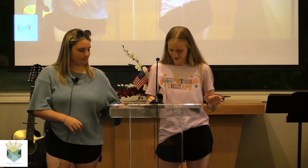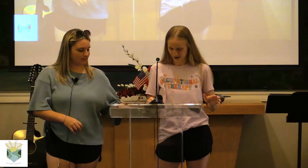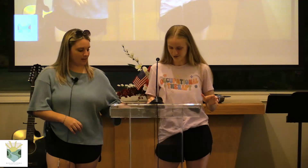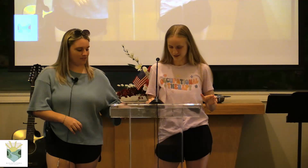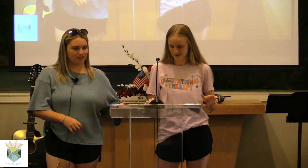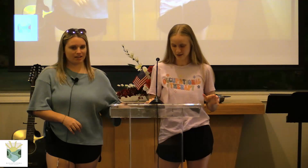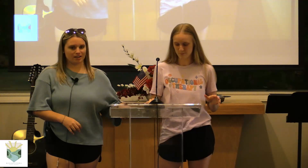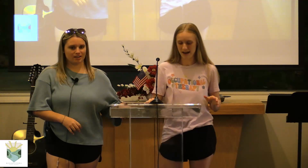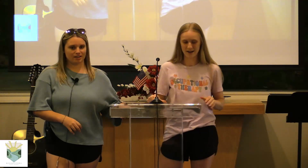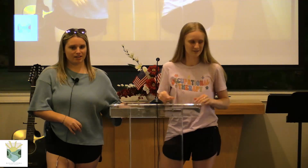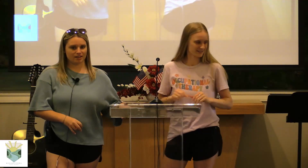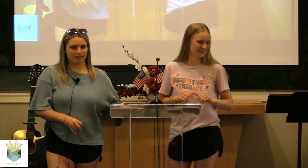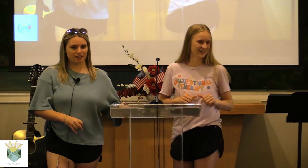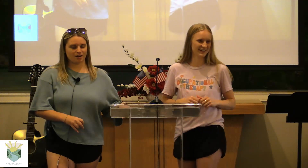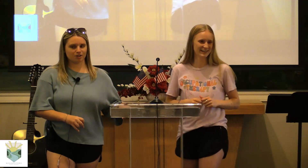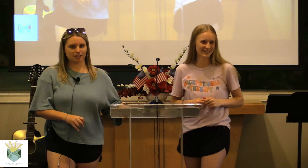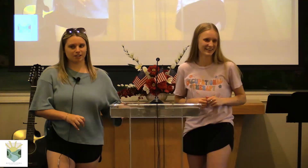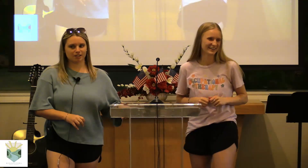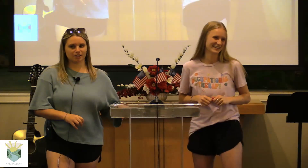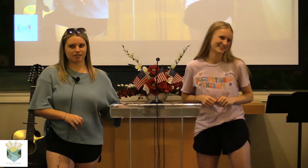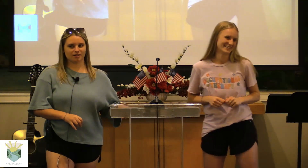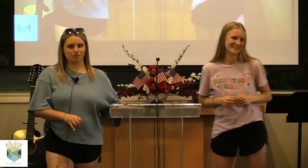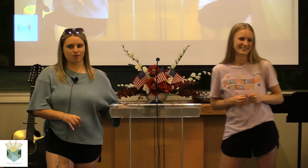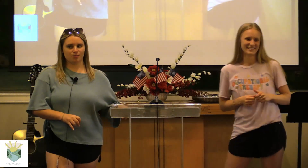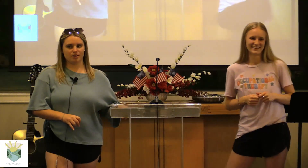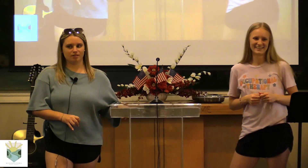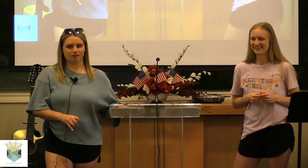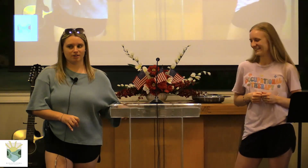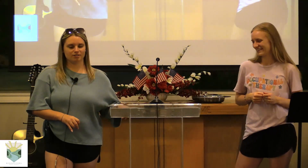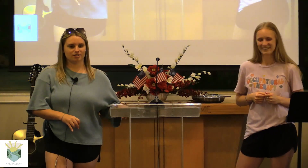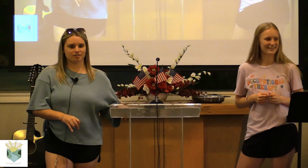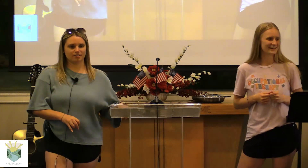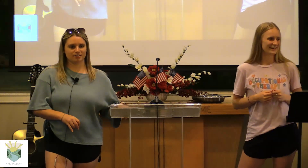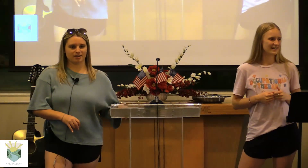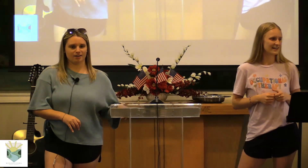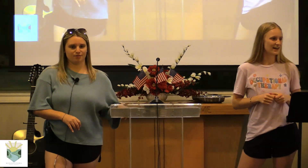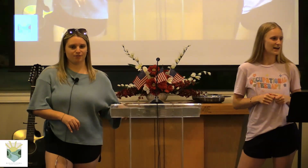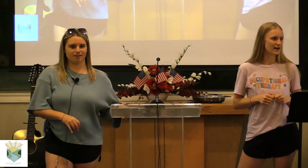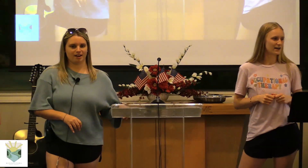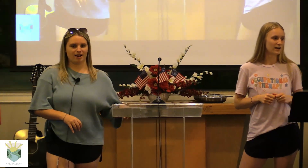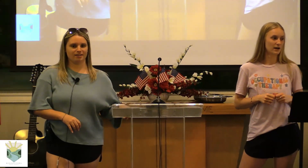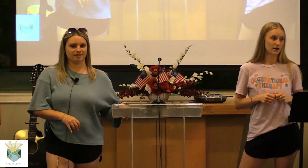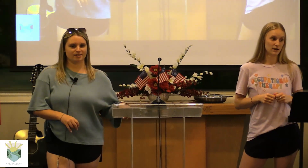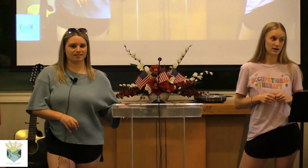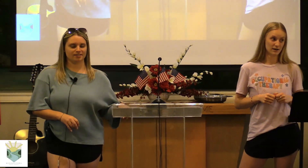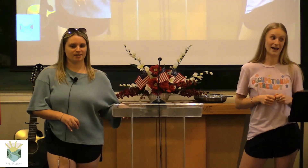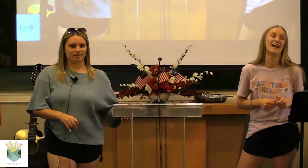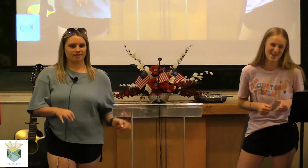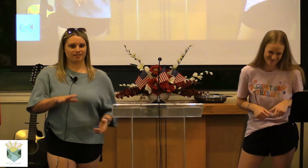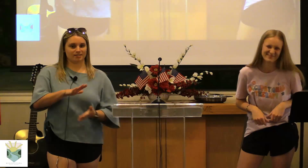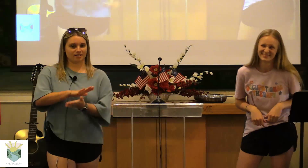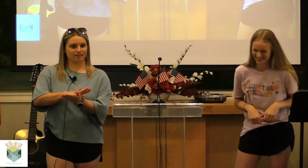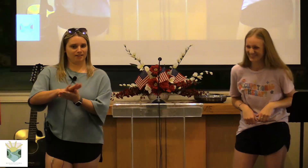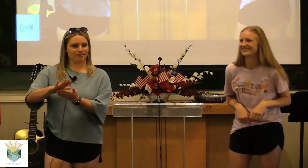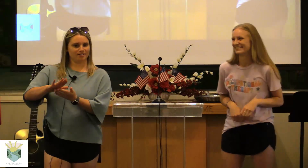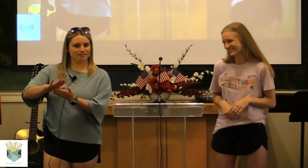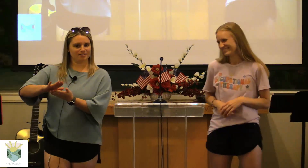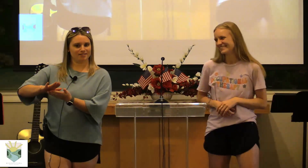And then earlier when we learned the sign for nice, this is clean, same